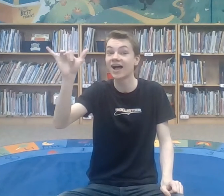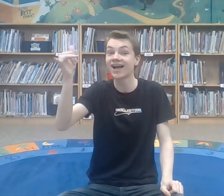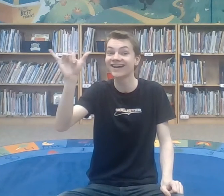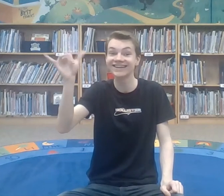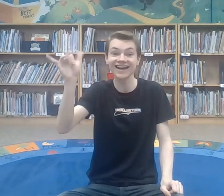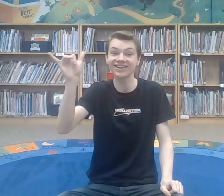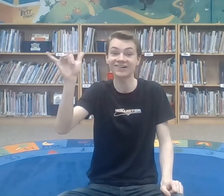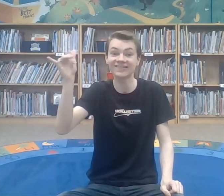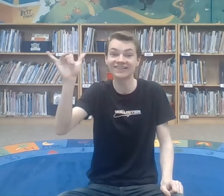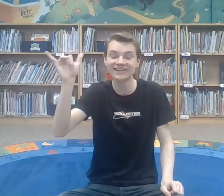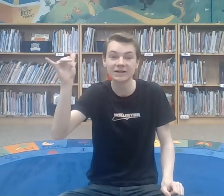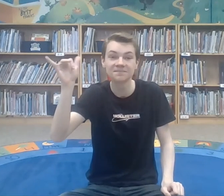Yellow.